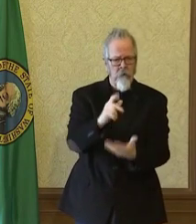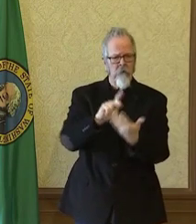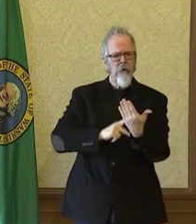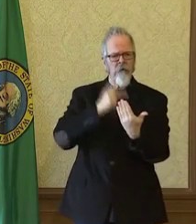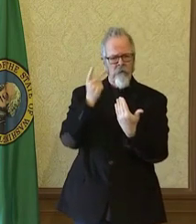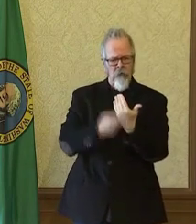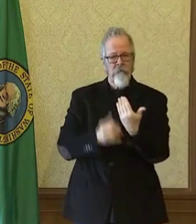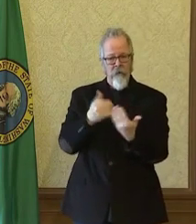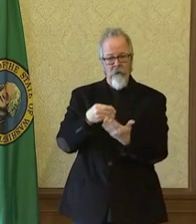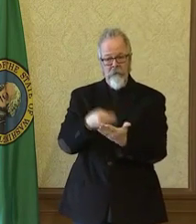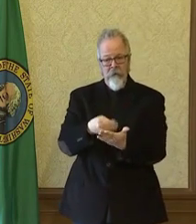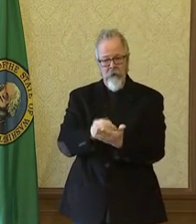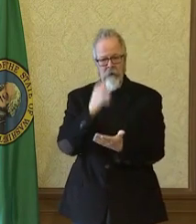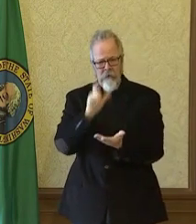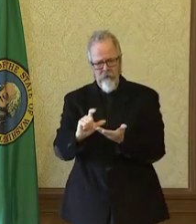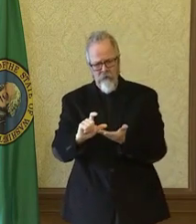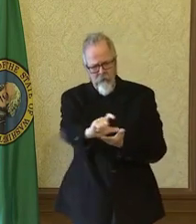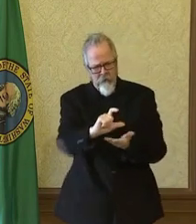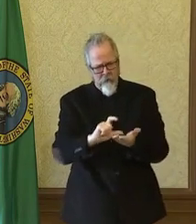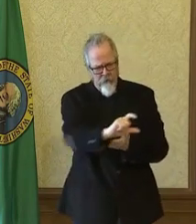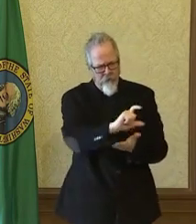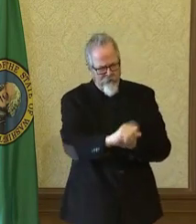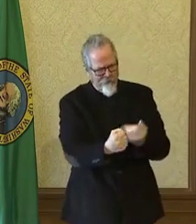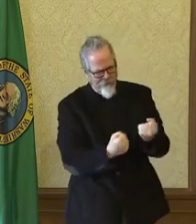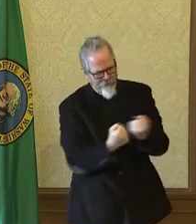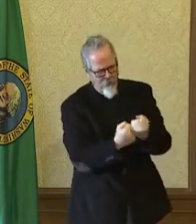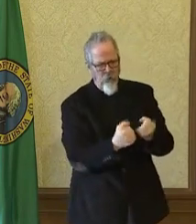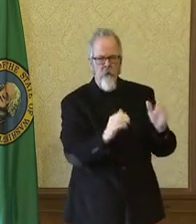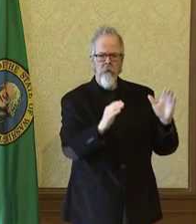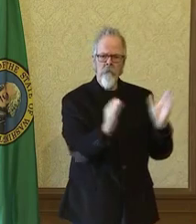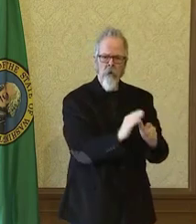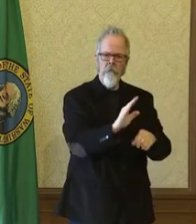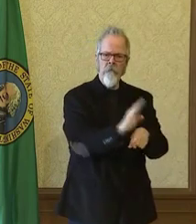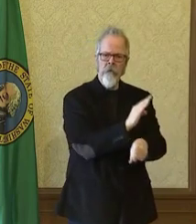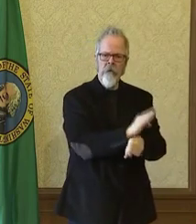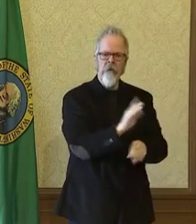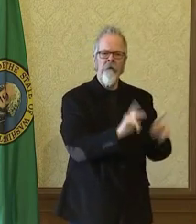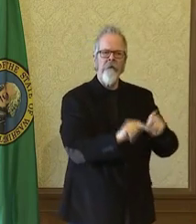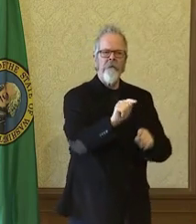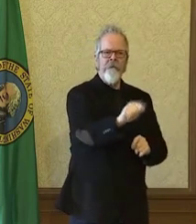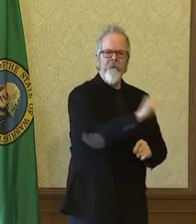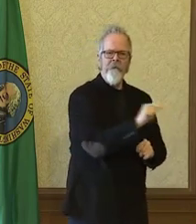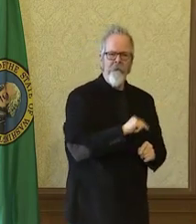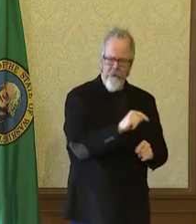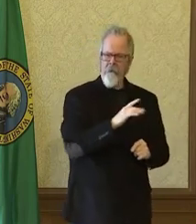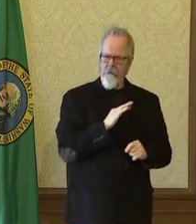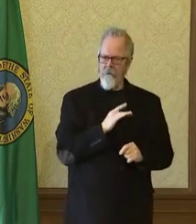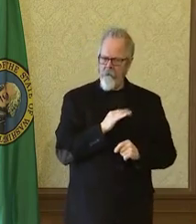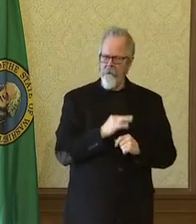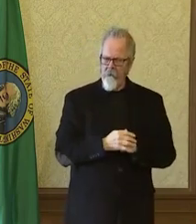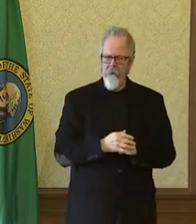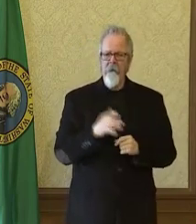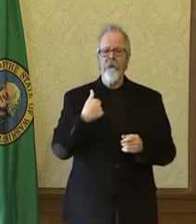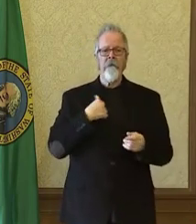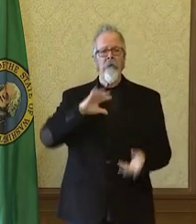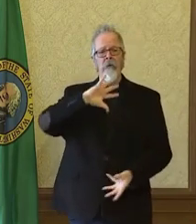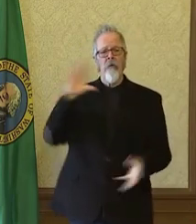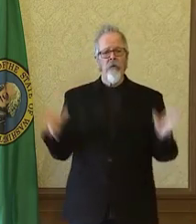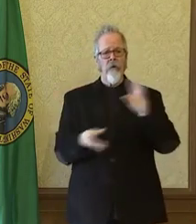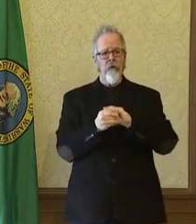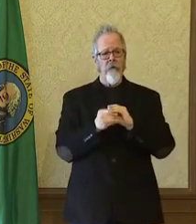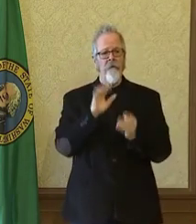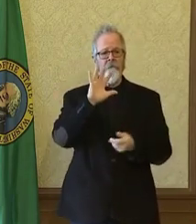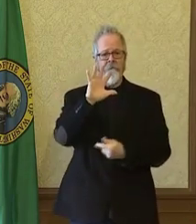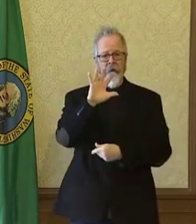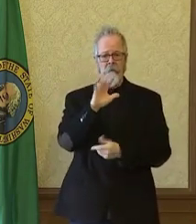grants are provided through the Governor's Strategic Reserve Fund, and they're administered by the State Department of Commerce.